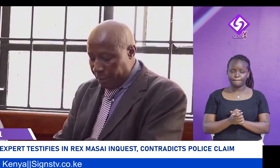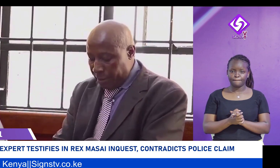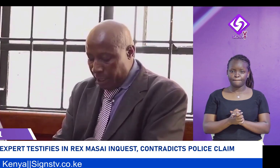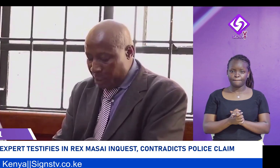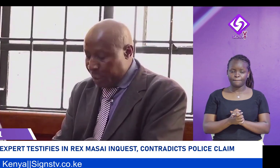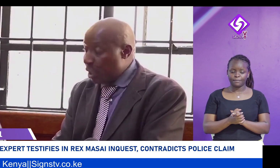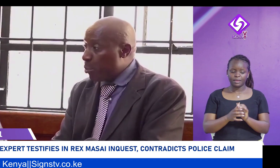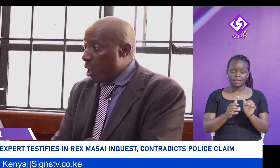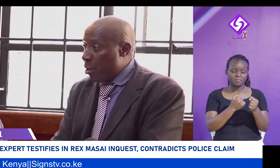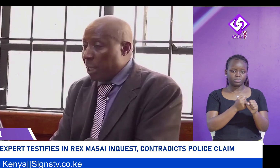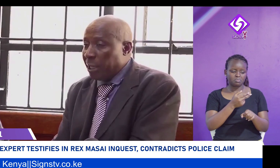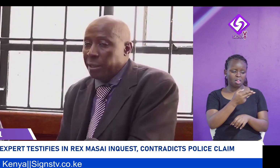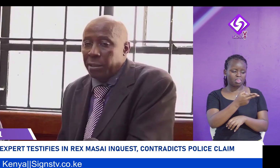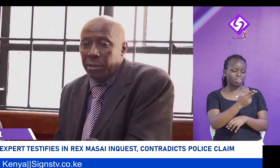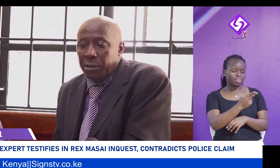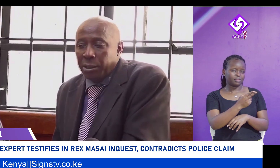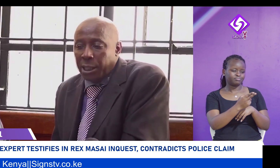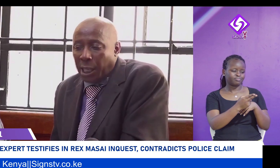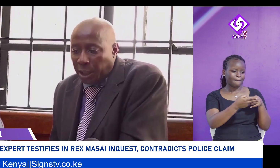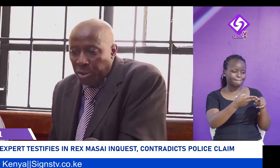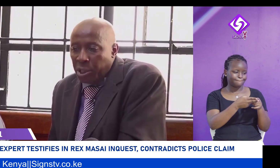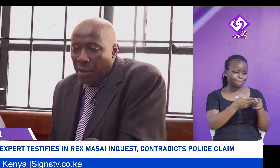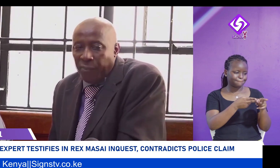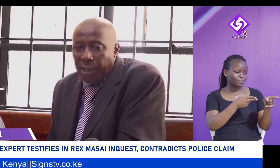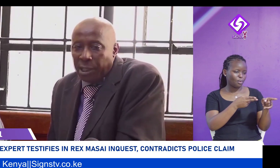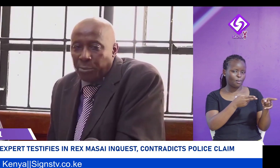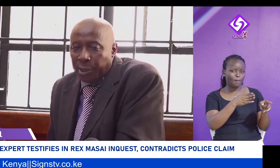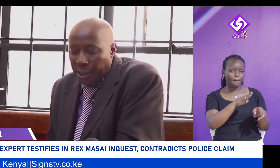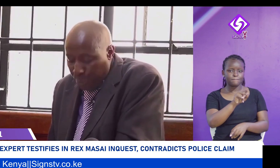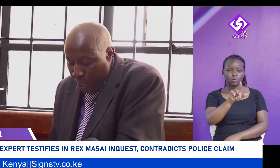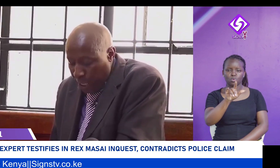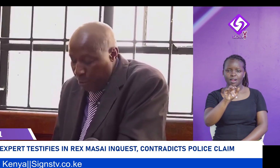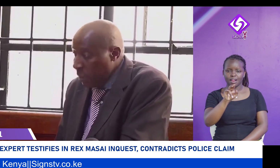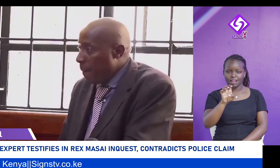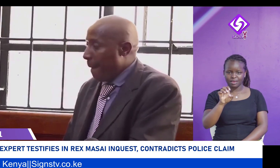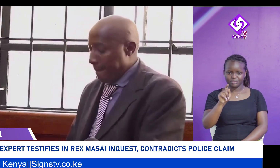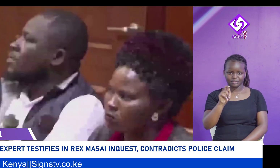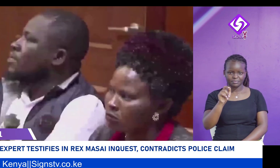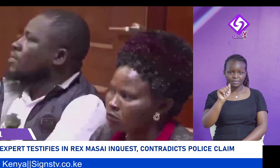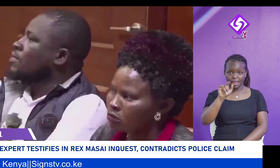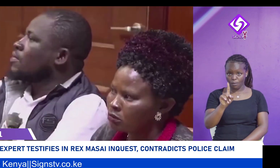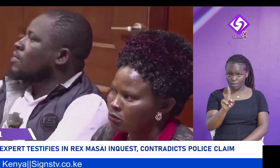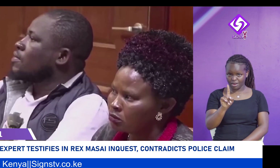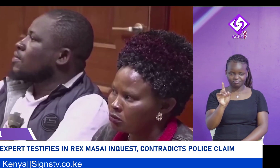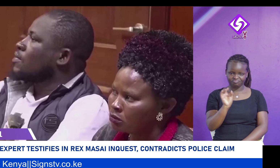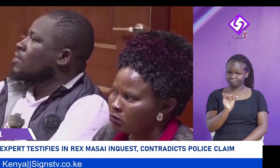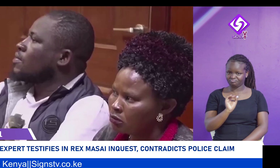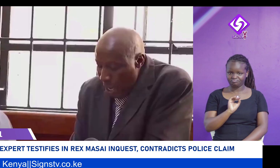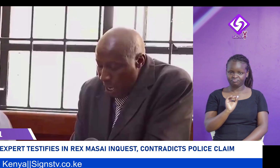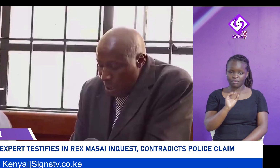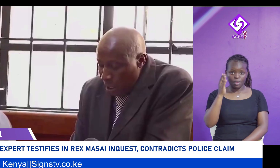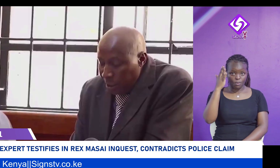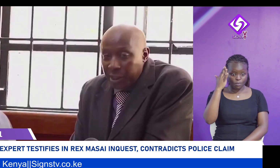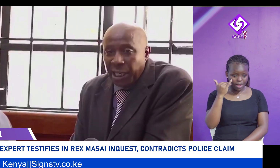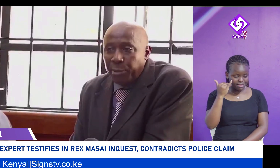fired exhibit IPOA A1. Cannot have fired exhibit IPOA A1 because their